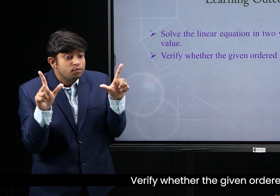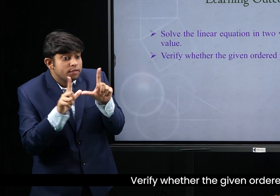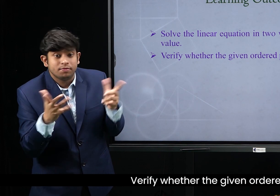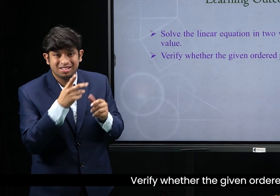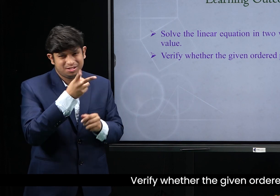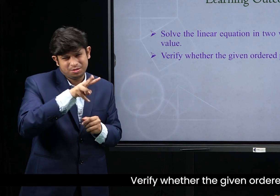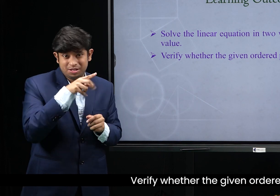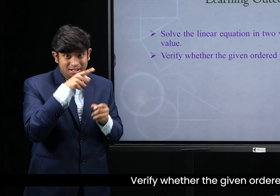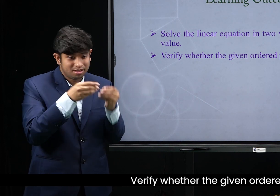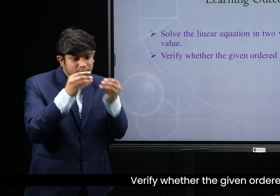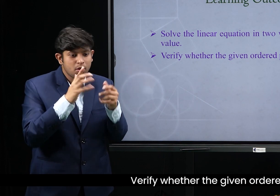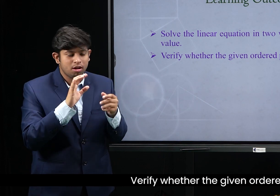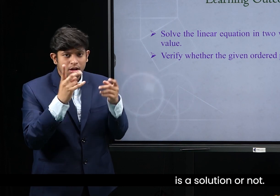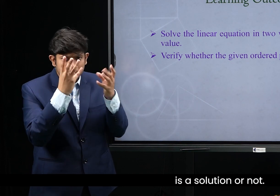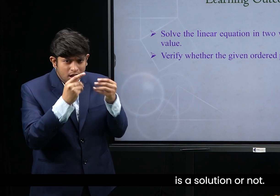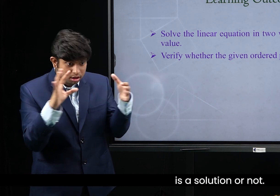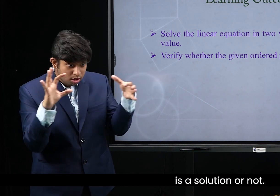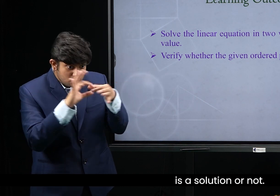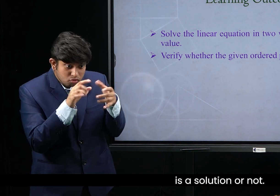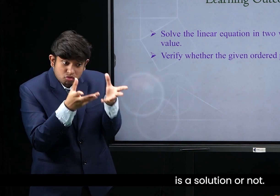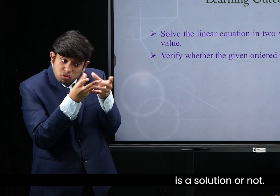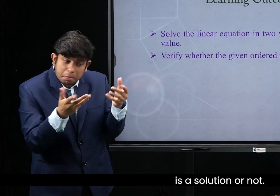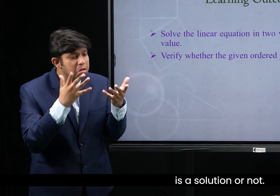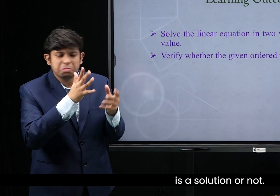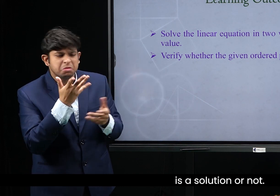Verify whether the given ordered pair is a solution or not.